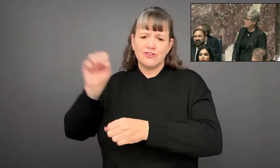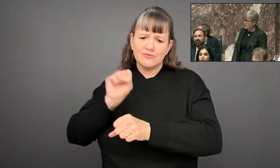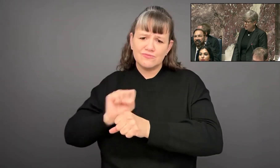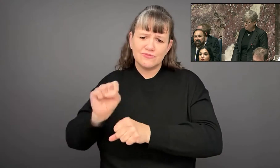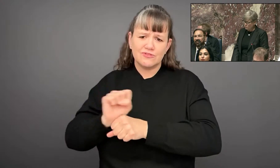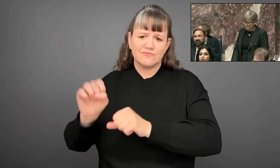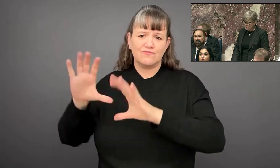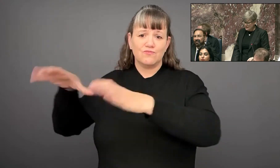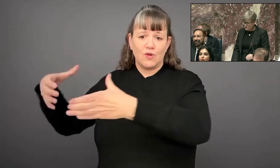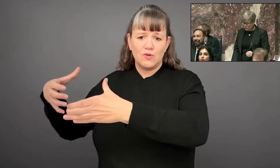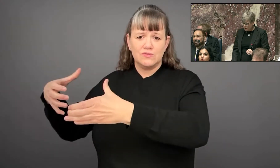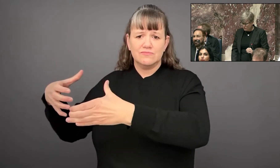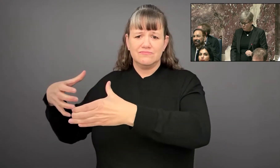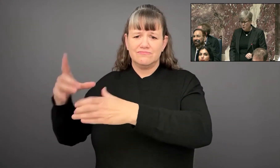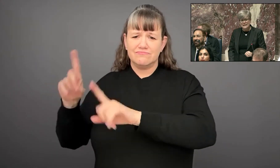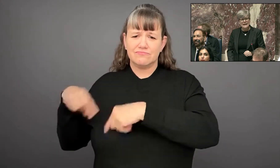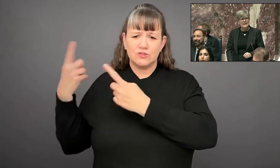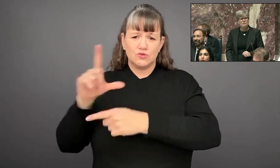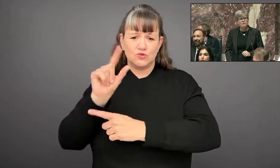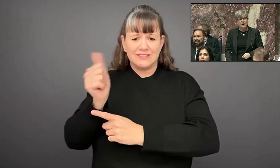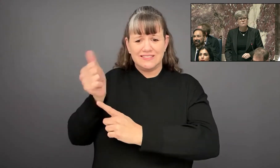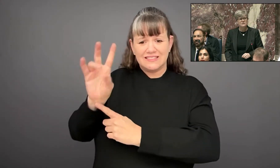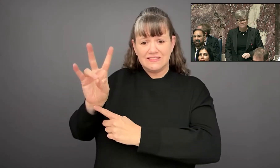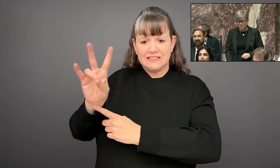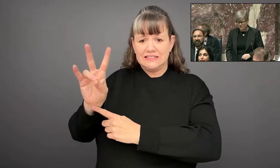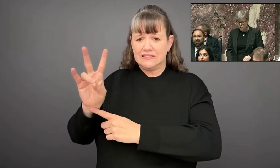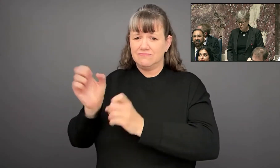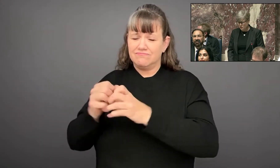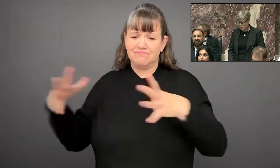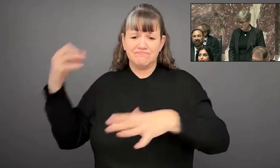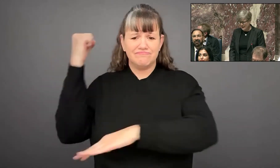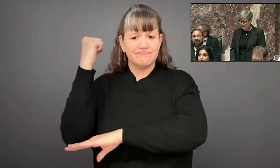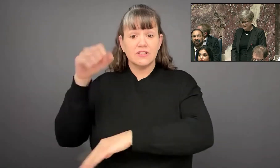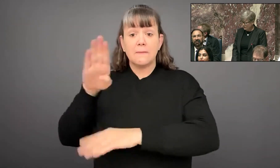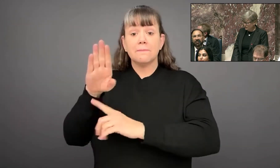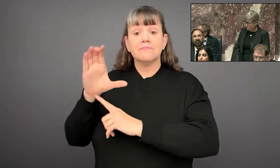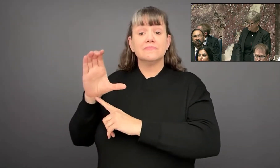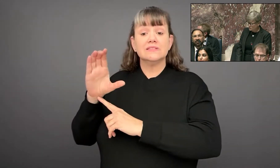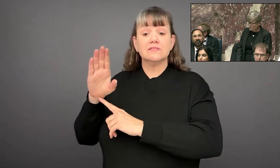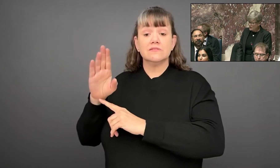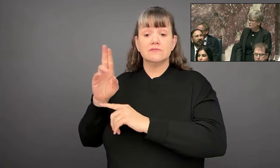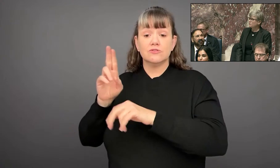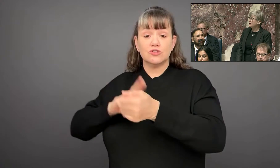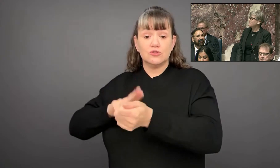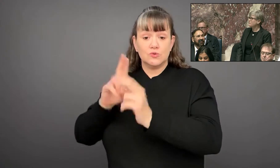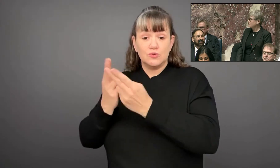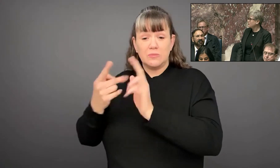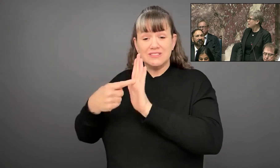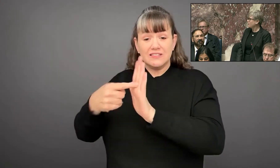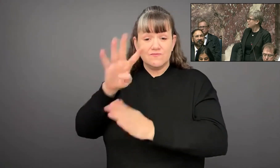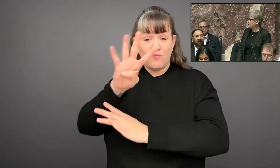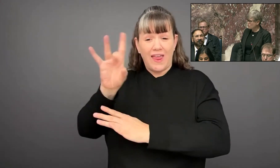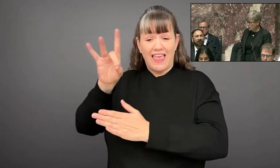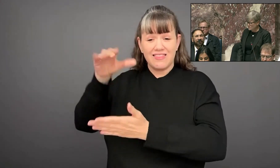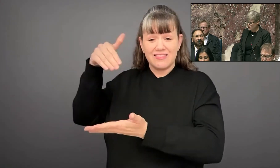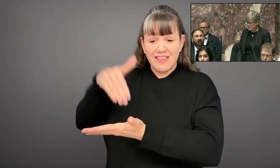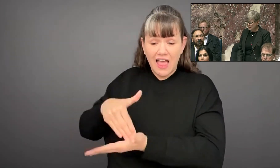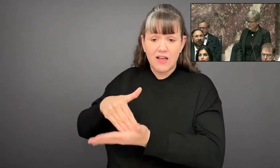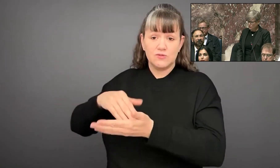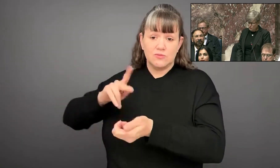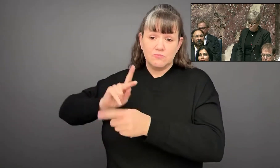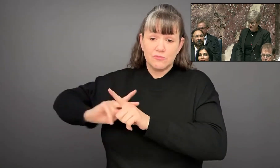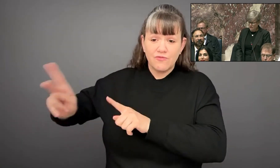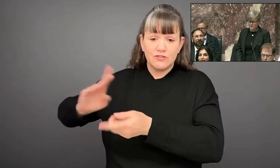Nurses Union represents over 48,000 professional nurses and allied healthcare workers providing vital care in our